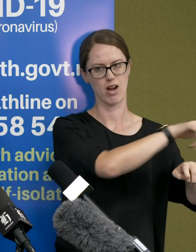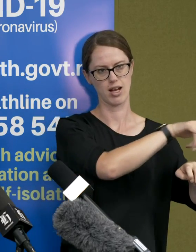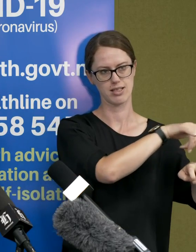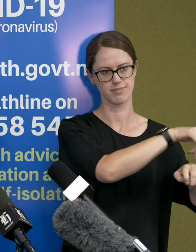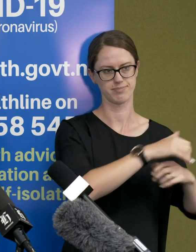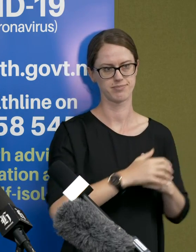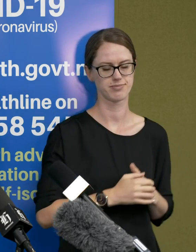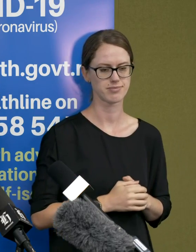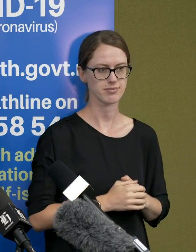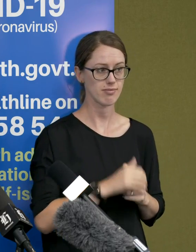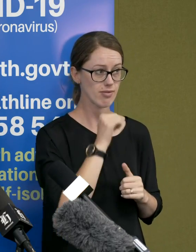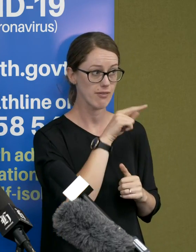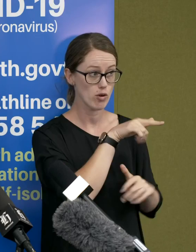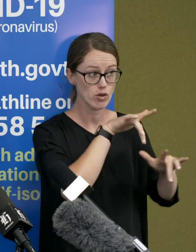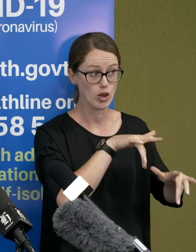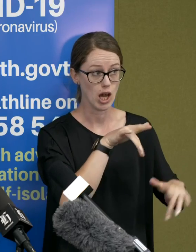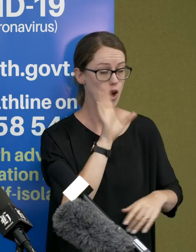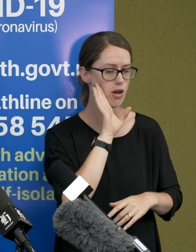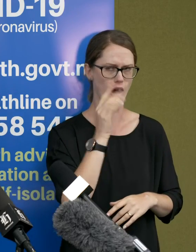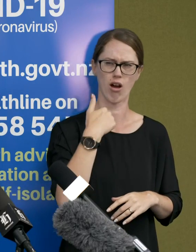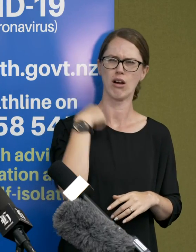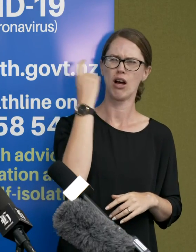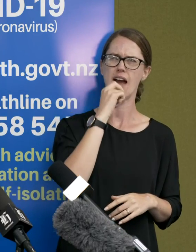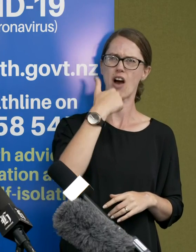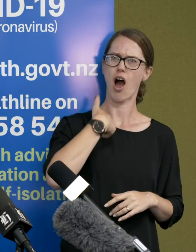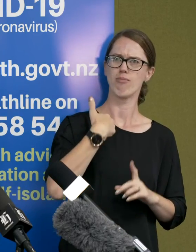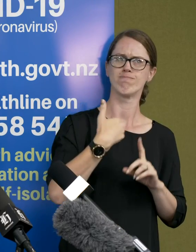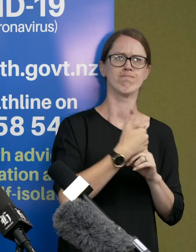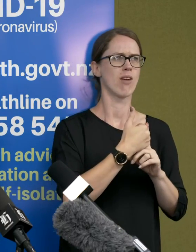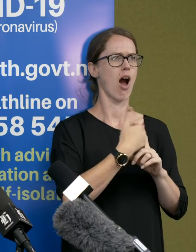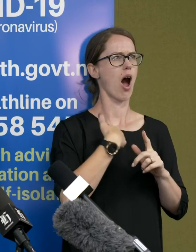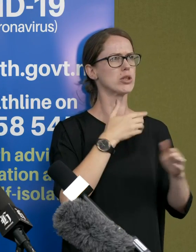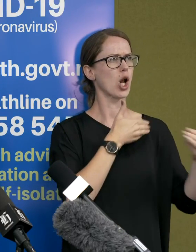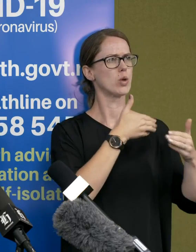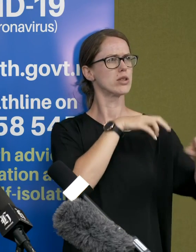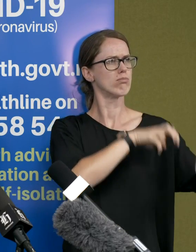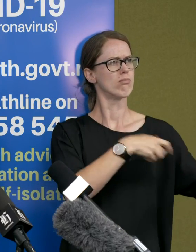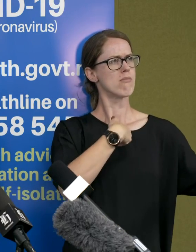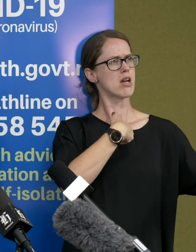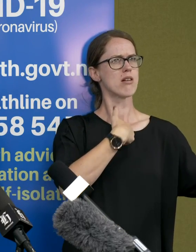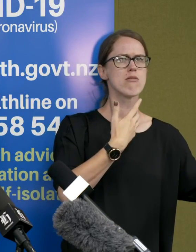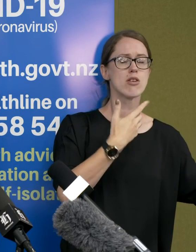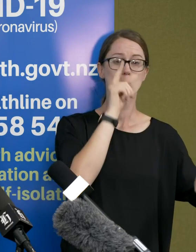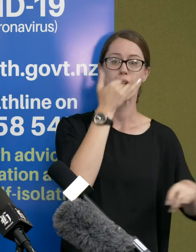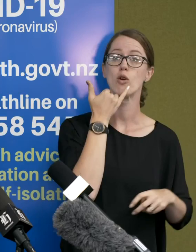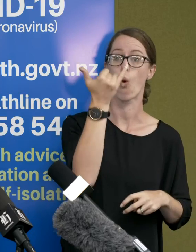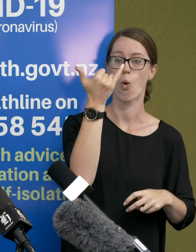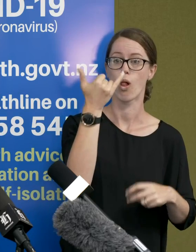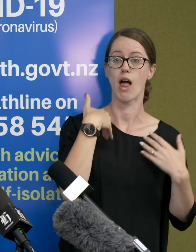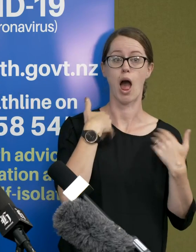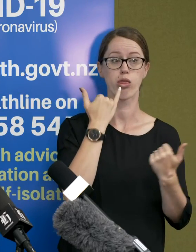areas around those seats. If you haven't heard and you are wondering if you are a close contact, then you are welcome to call